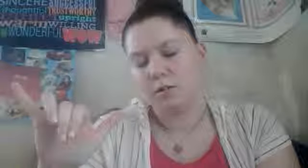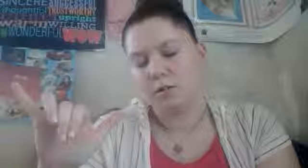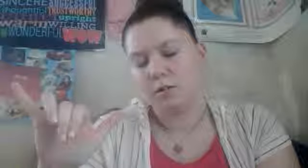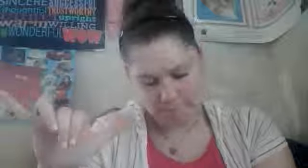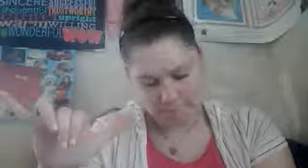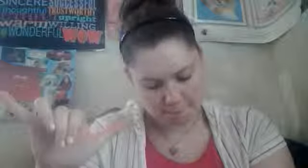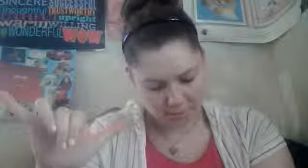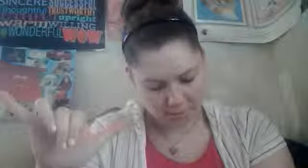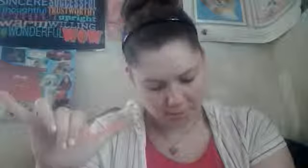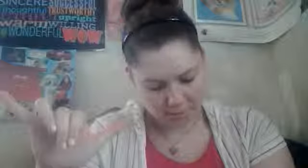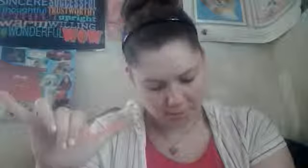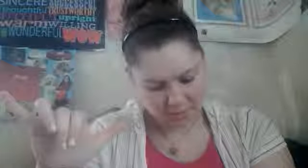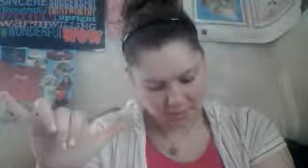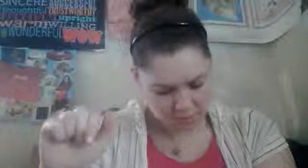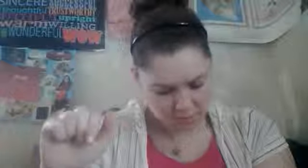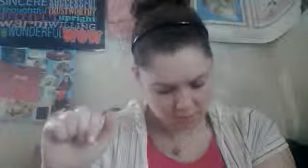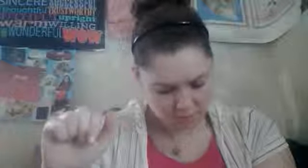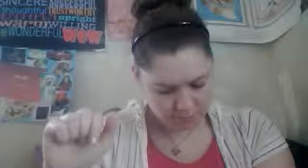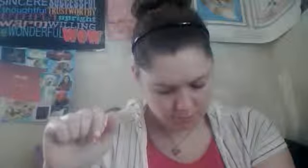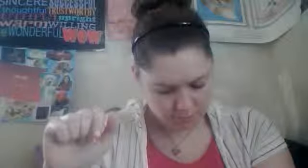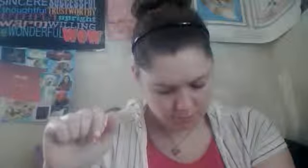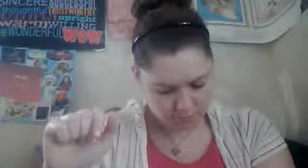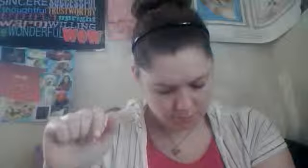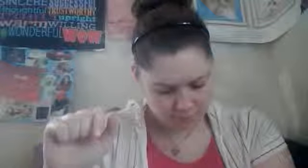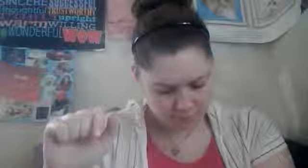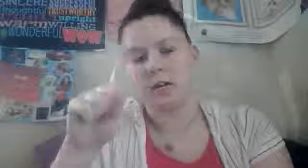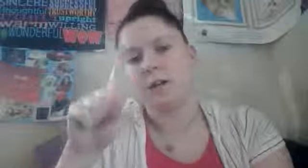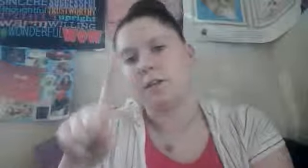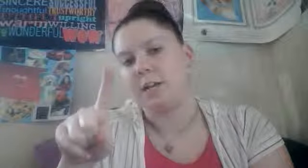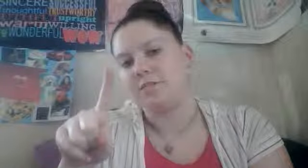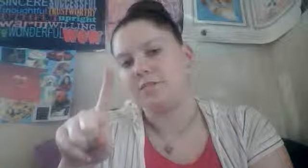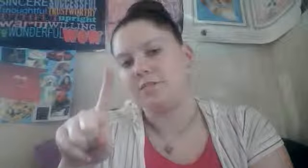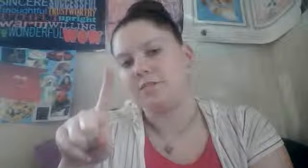Y. And now Z. We take our index finger,